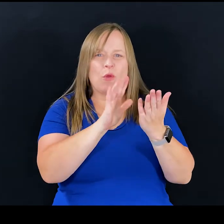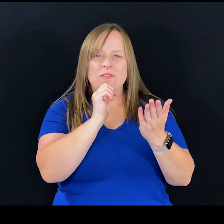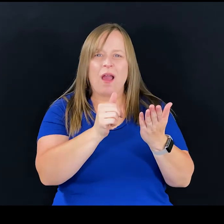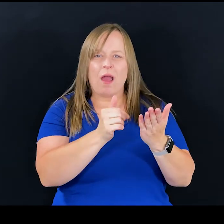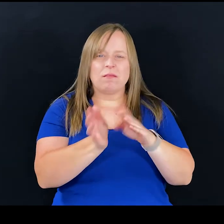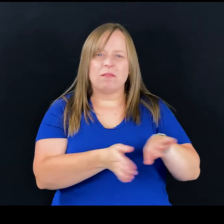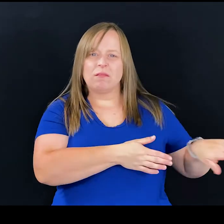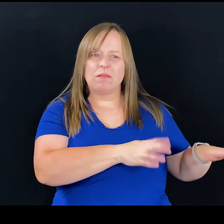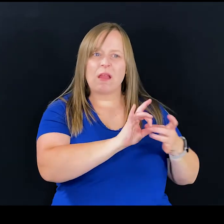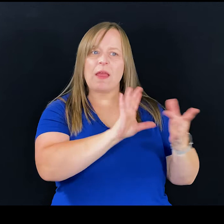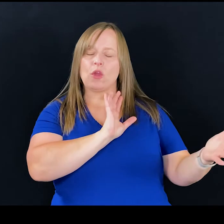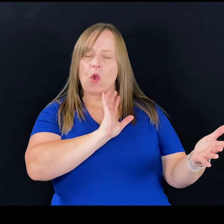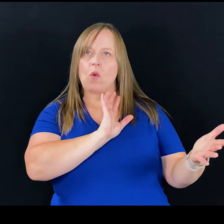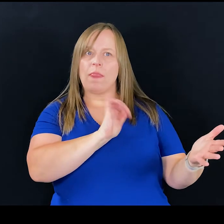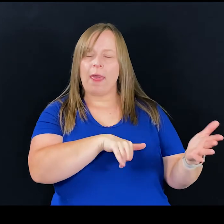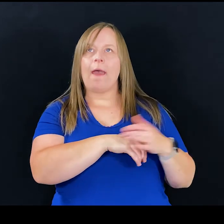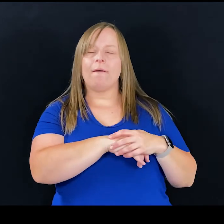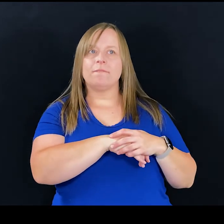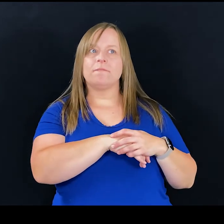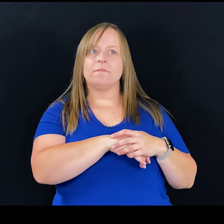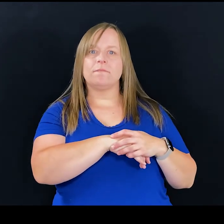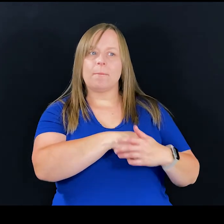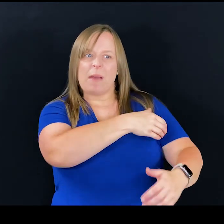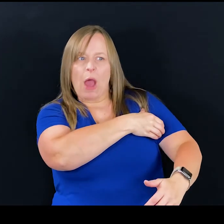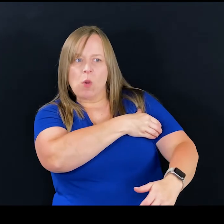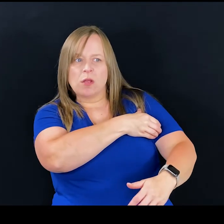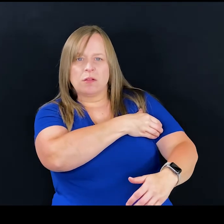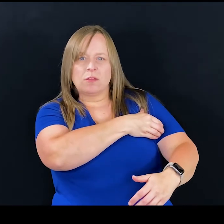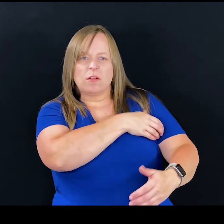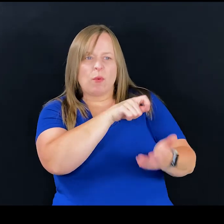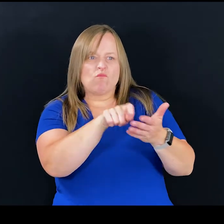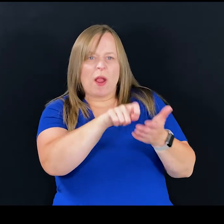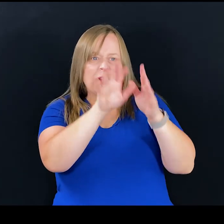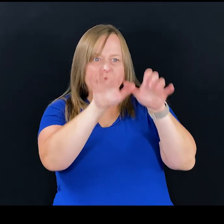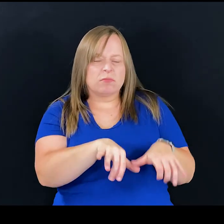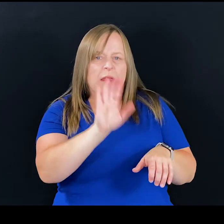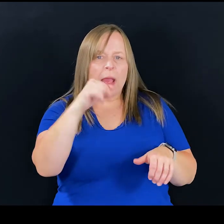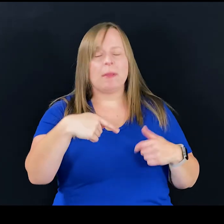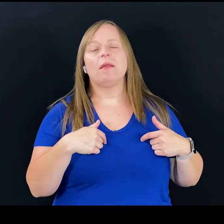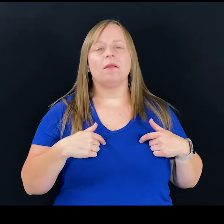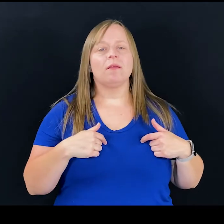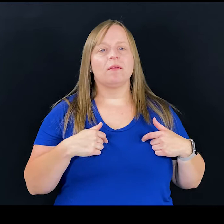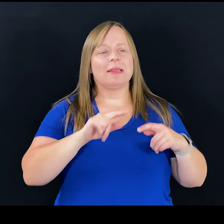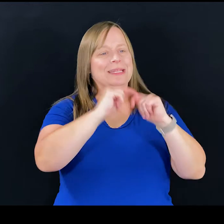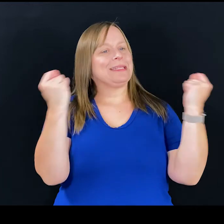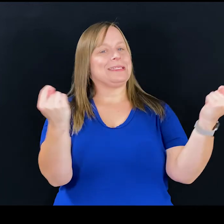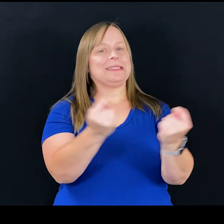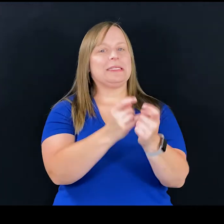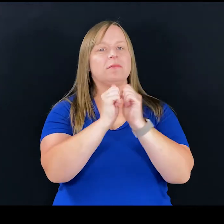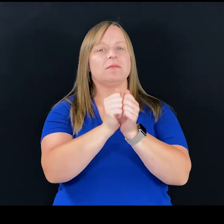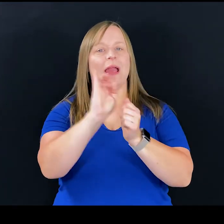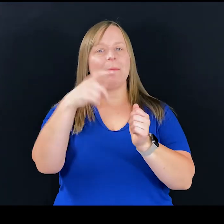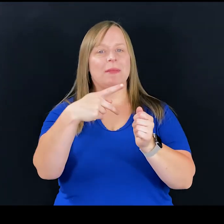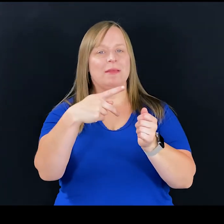team approach. So letting go of that power that came from writing the IEP, and let the team